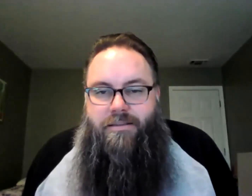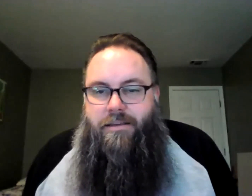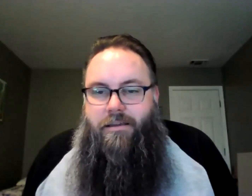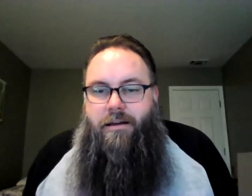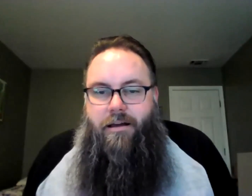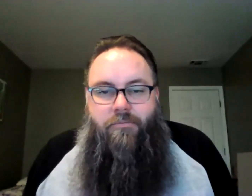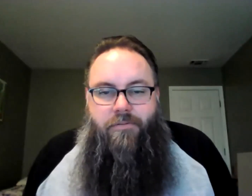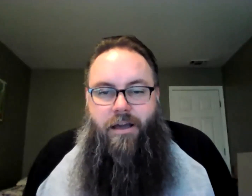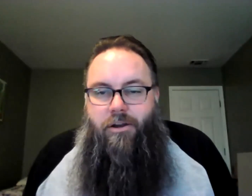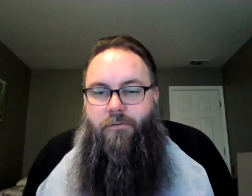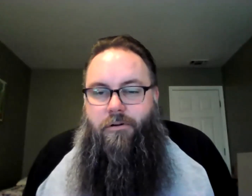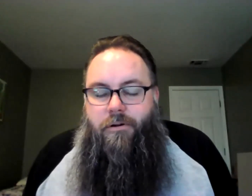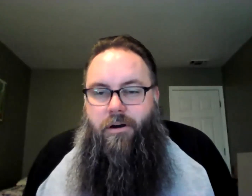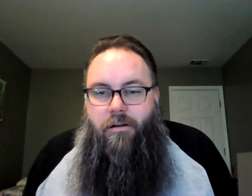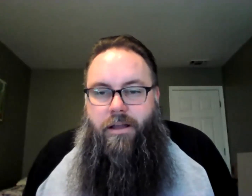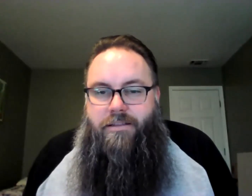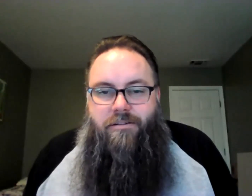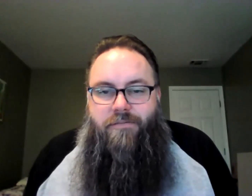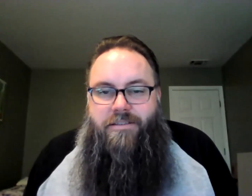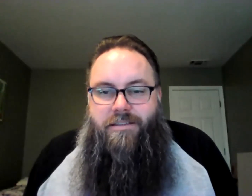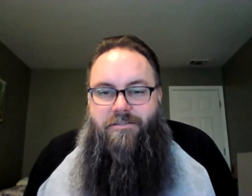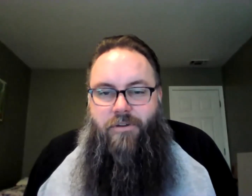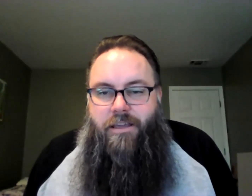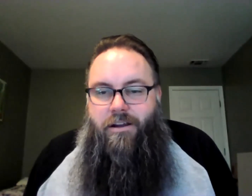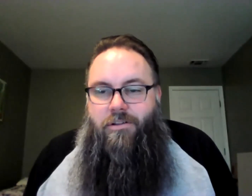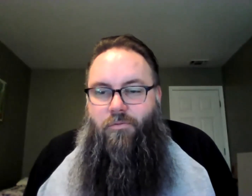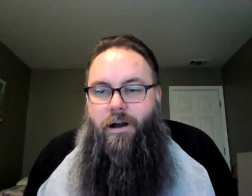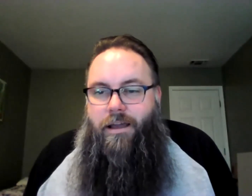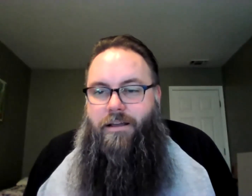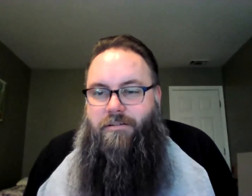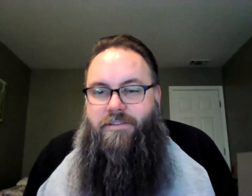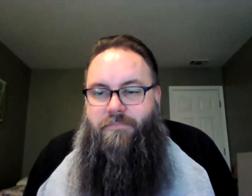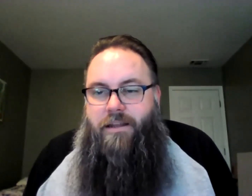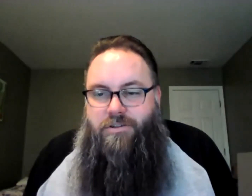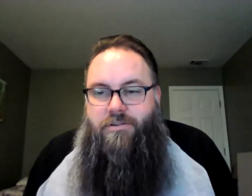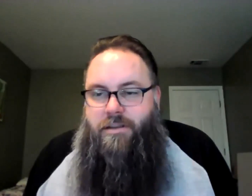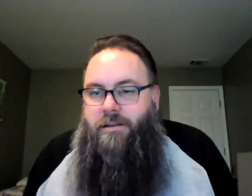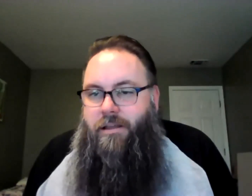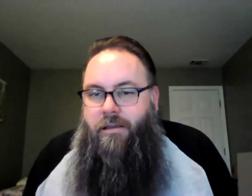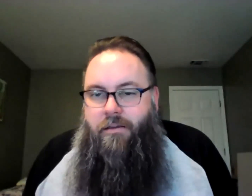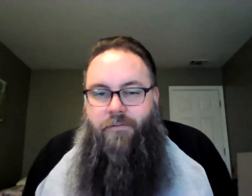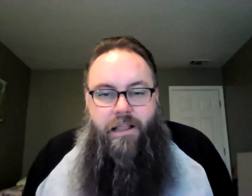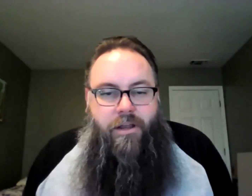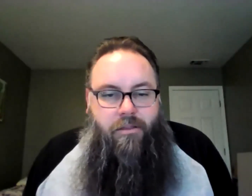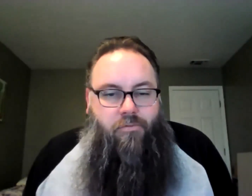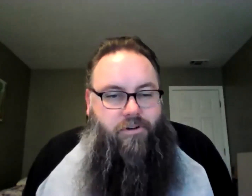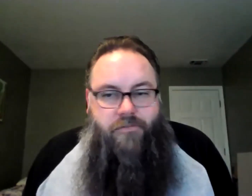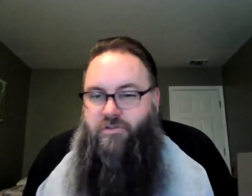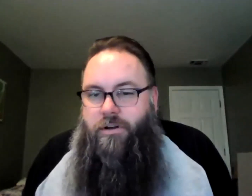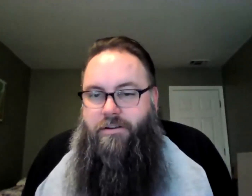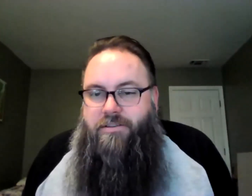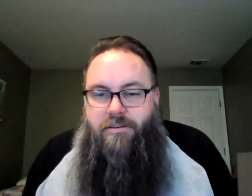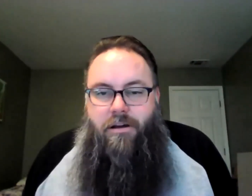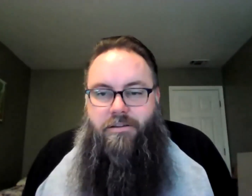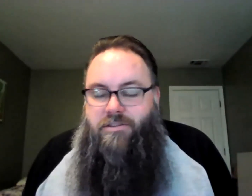And let's see, we've got Carol from our Client Services. Good morning, Carol and Wyatt, Client Services Managers, and Valerie, another one of our